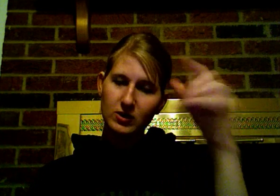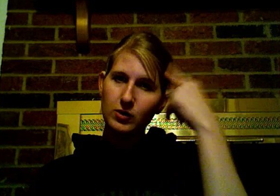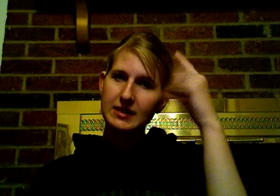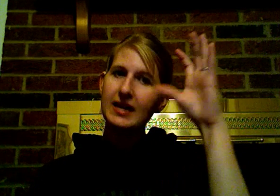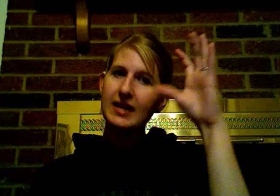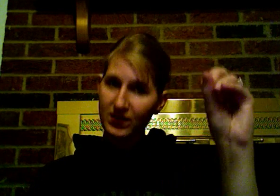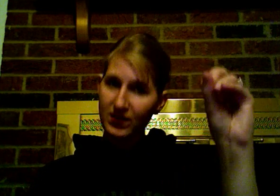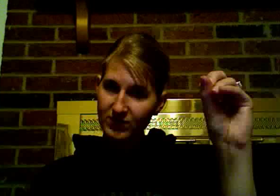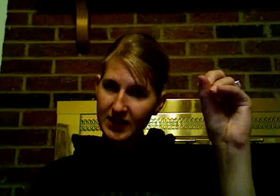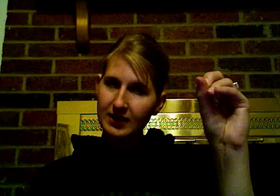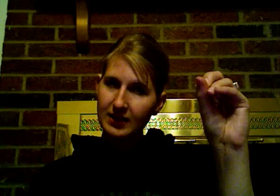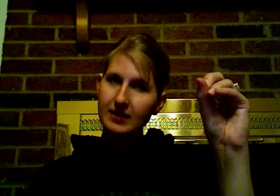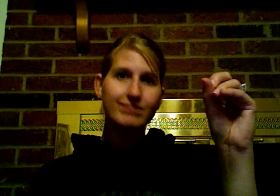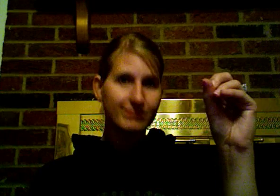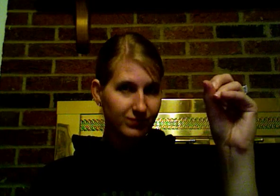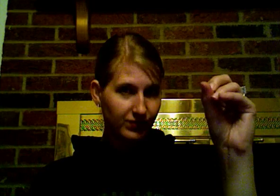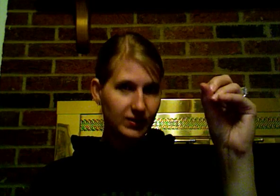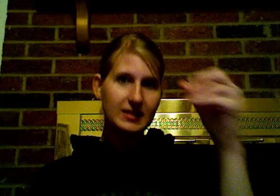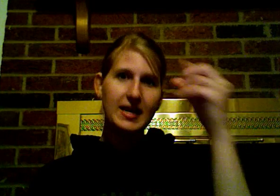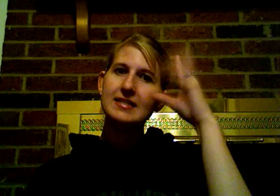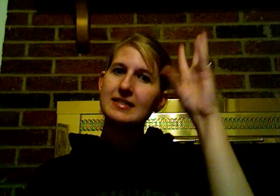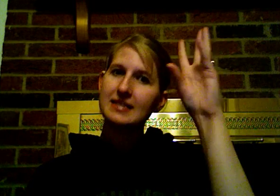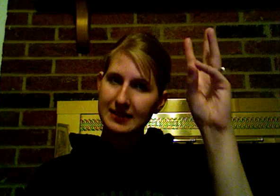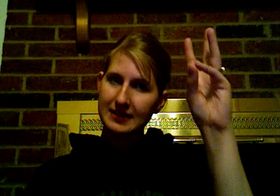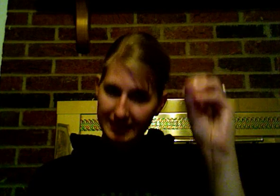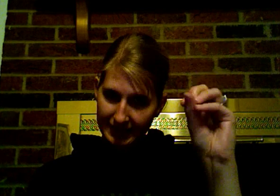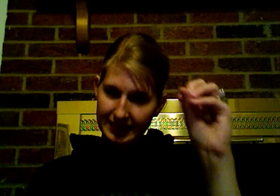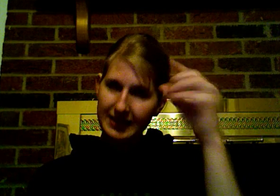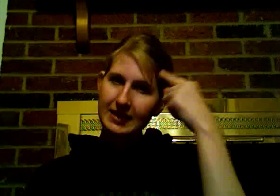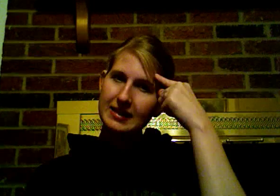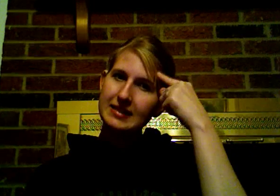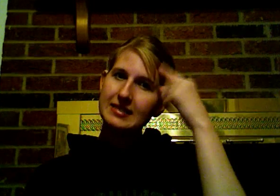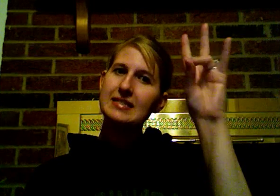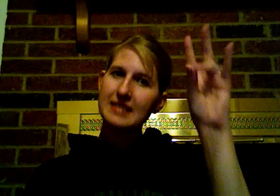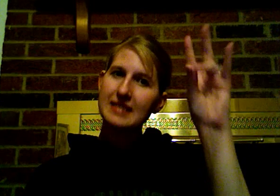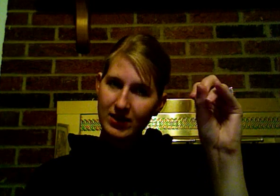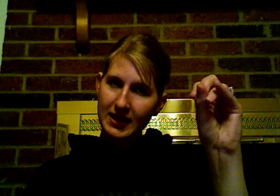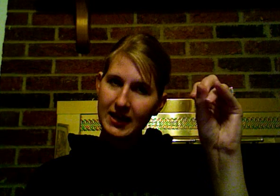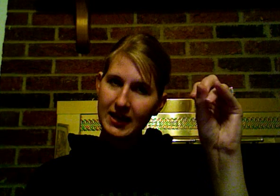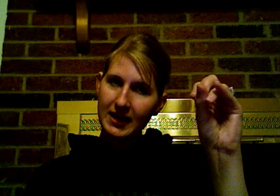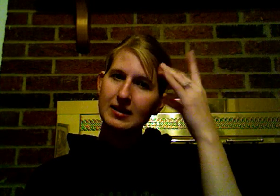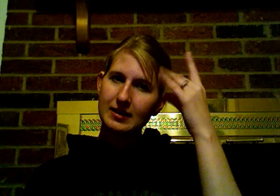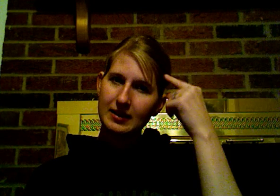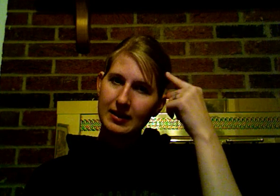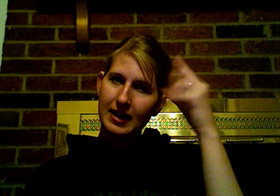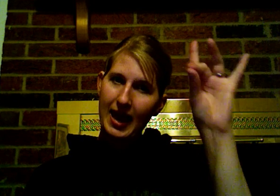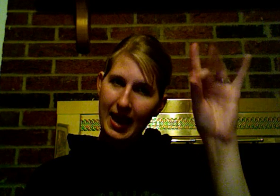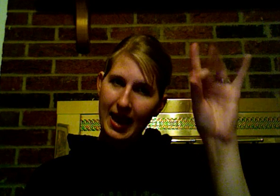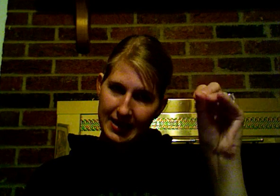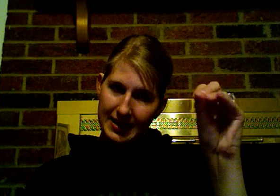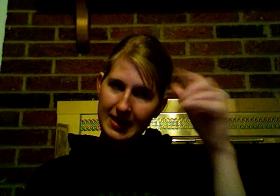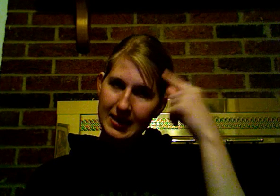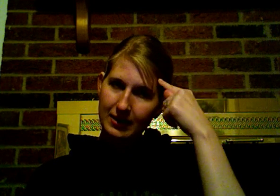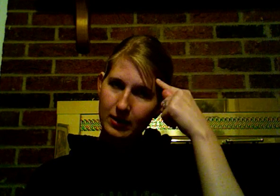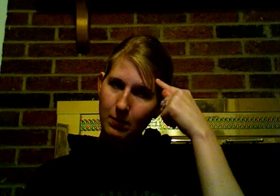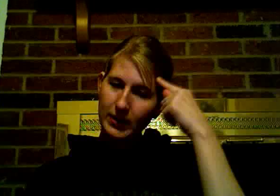you can see it. 50 cents. 60, 70, 80, I'm pointing